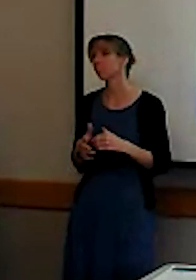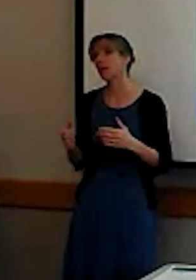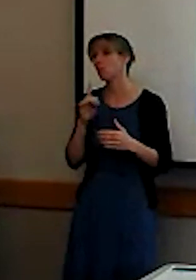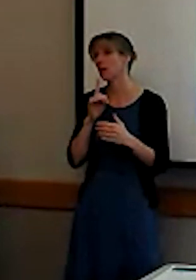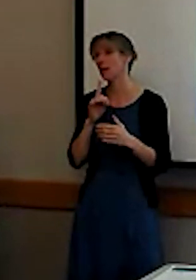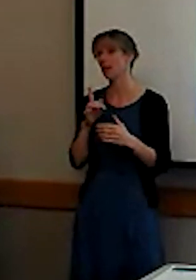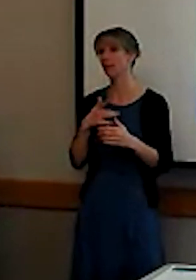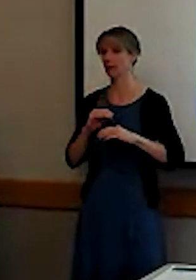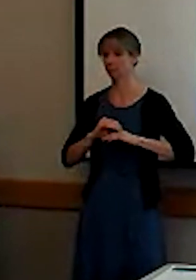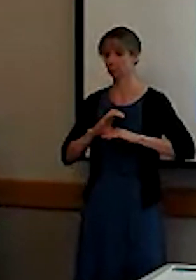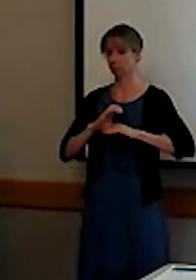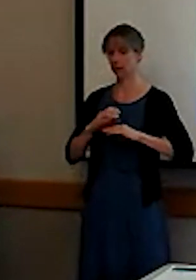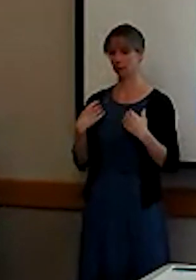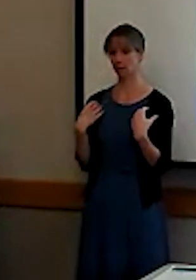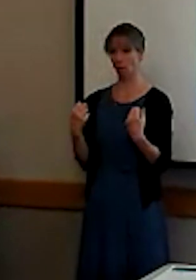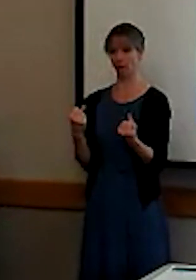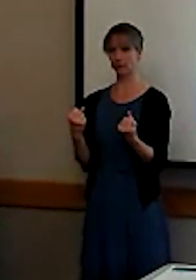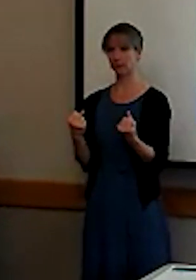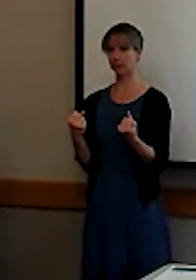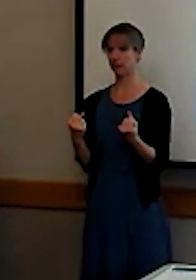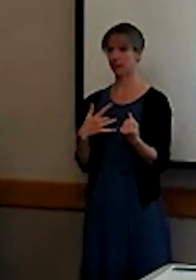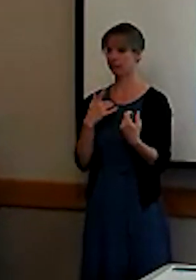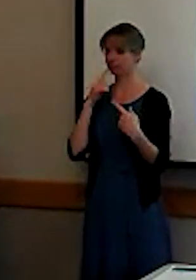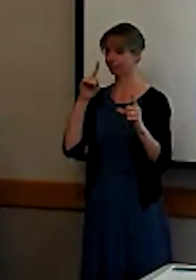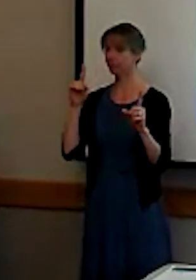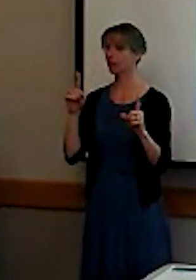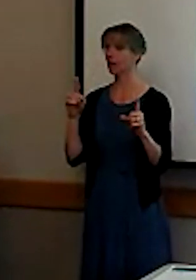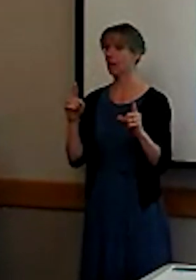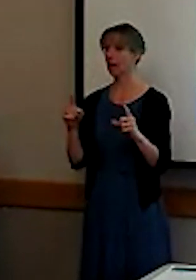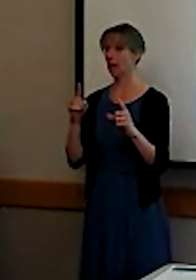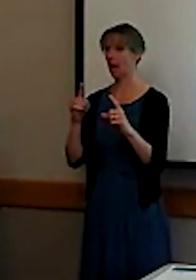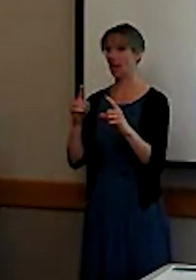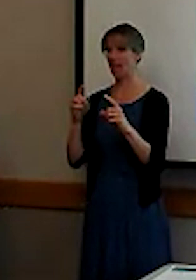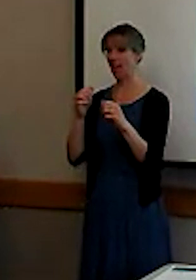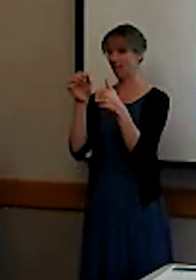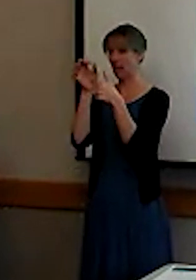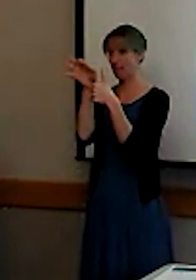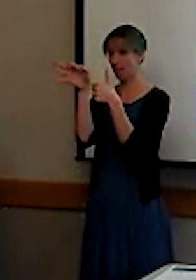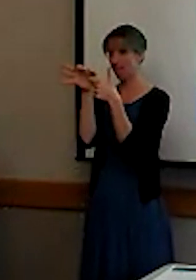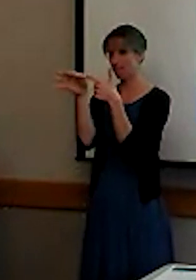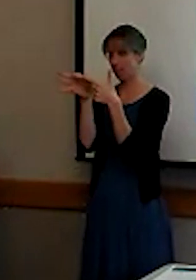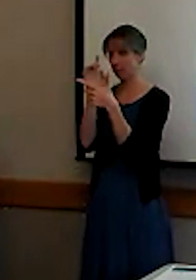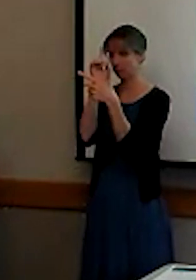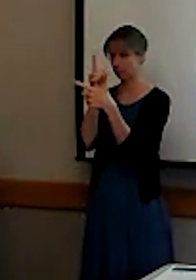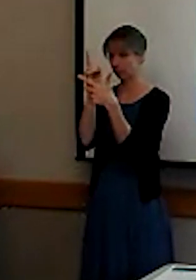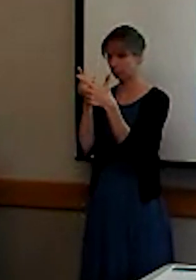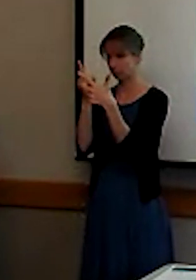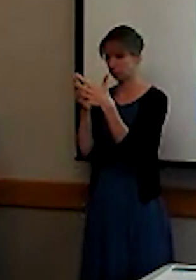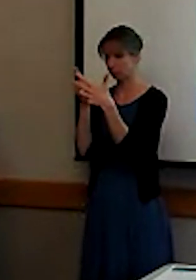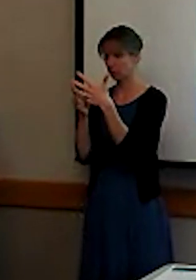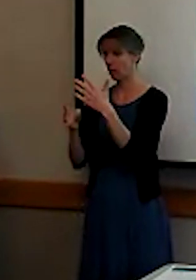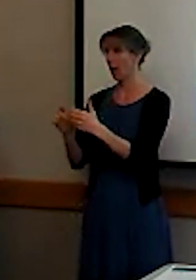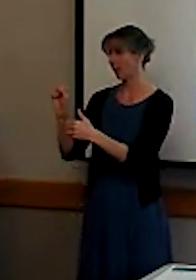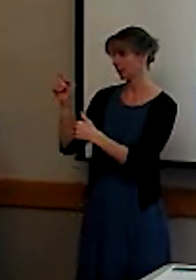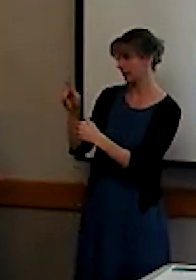it promotes their confidence, their success. And I make sure I outline every step, whether it's, I'll